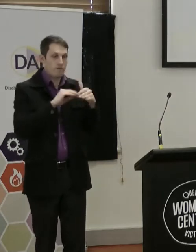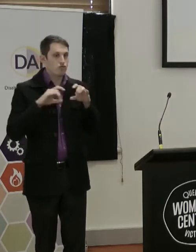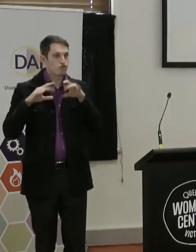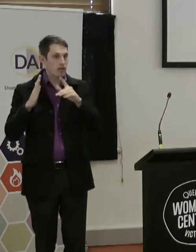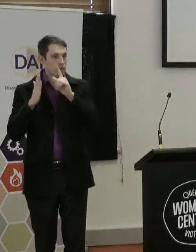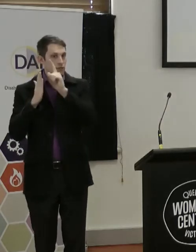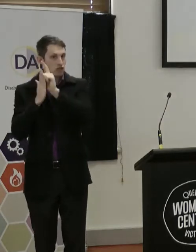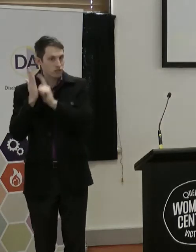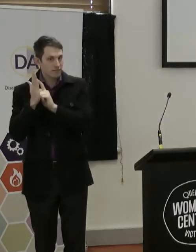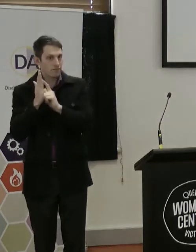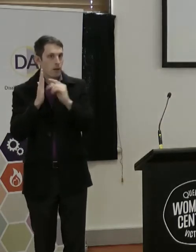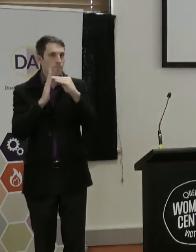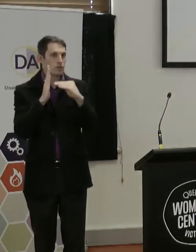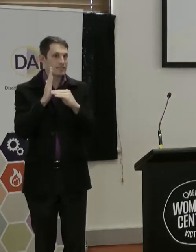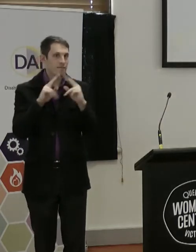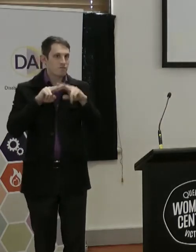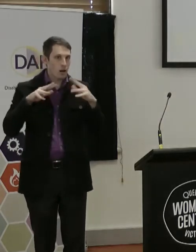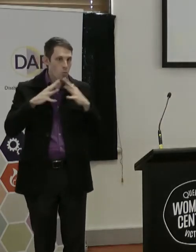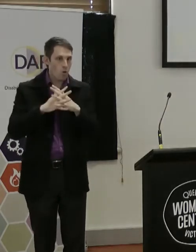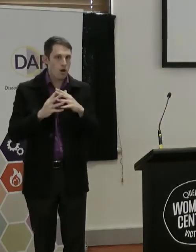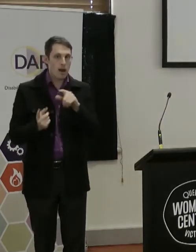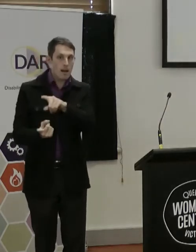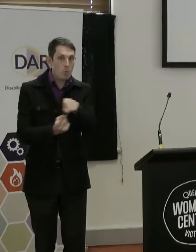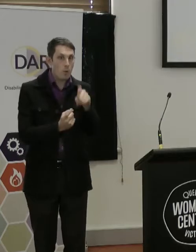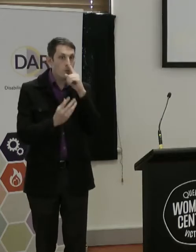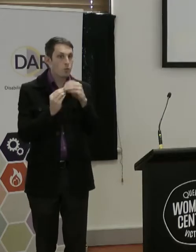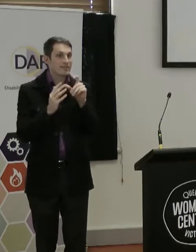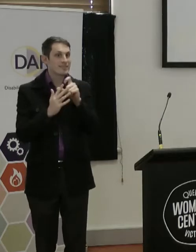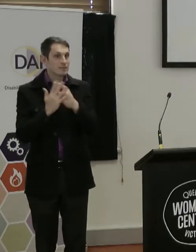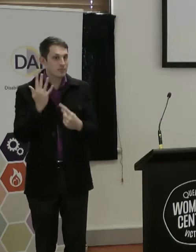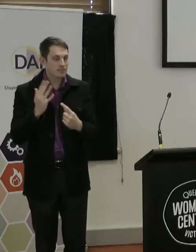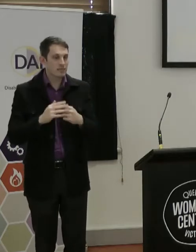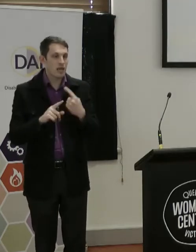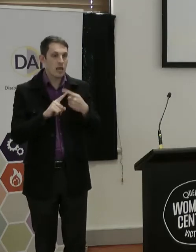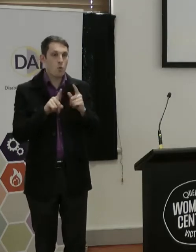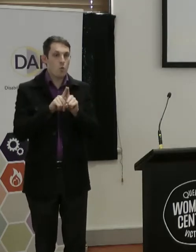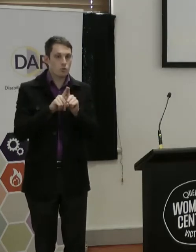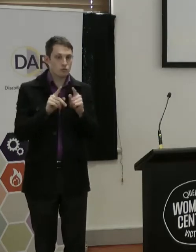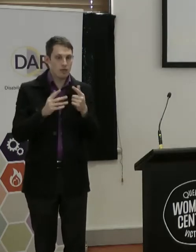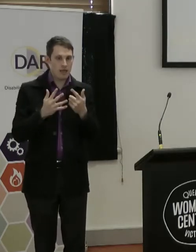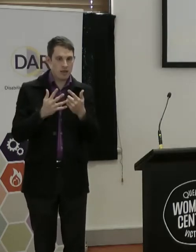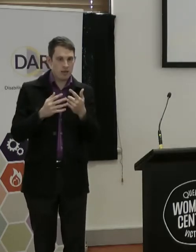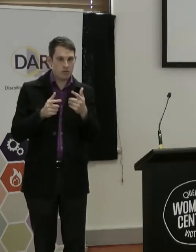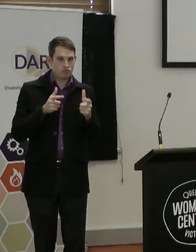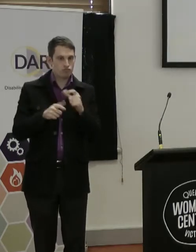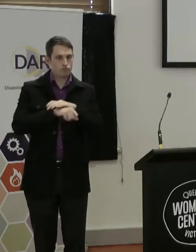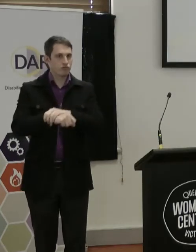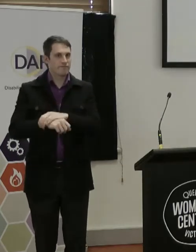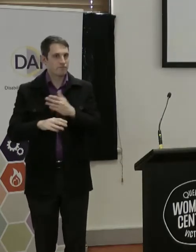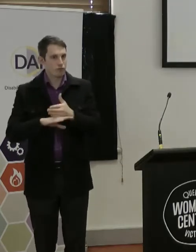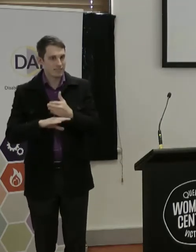policy framework, the employment of people with disability, forced treatment and restrictive practices, inclusive